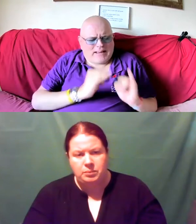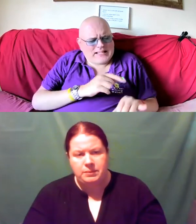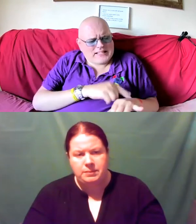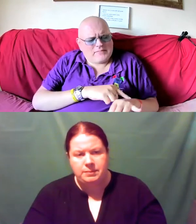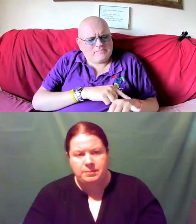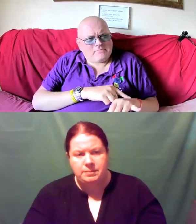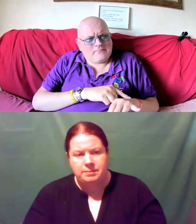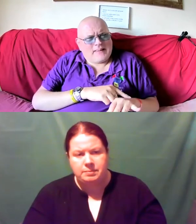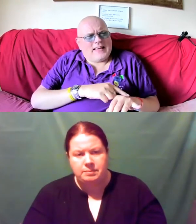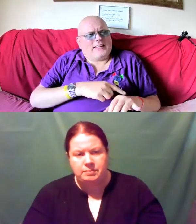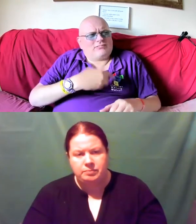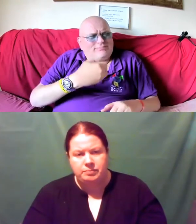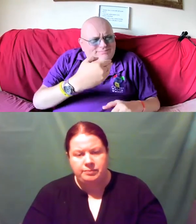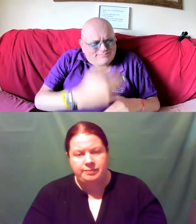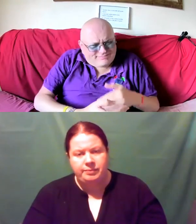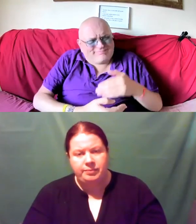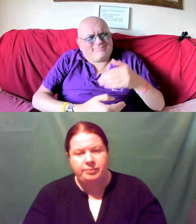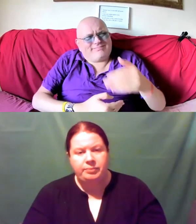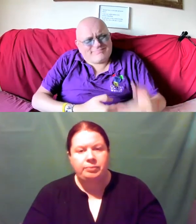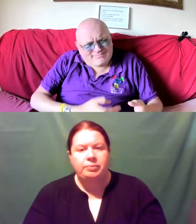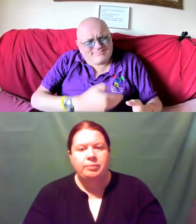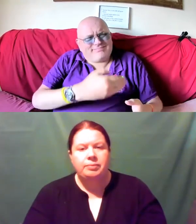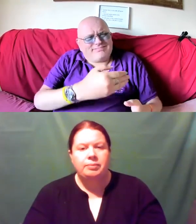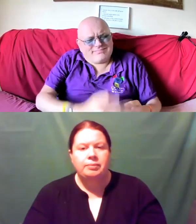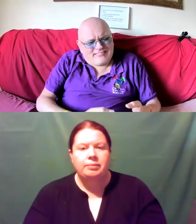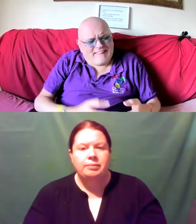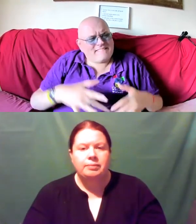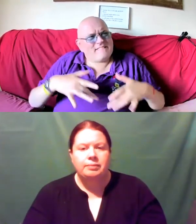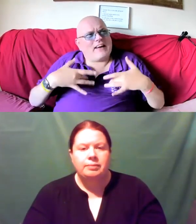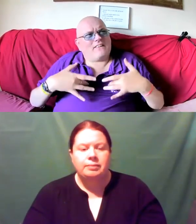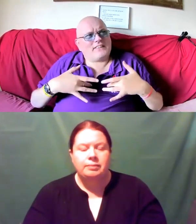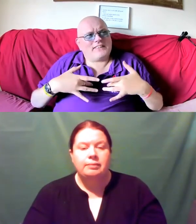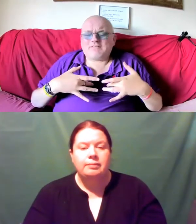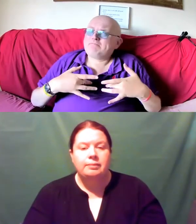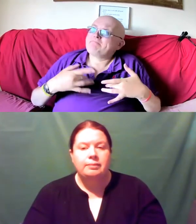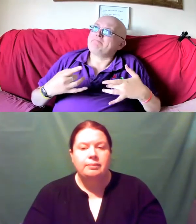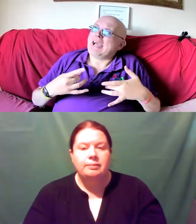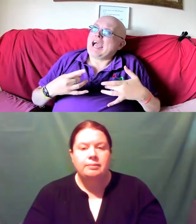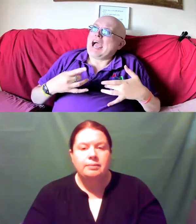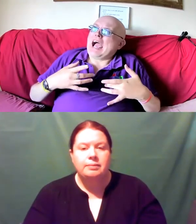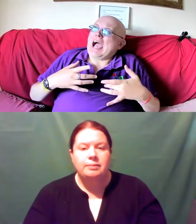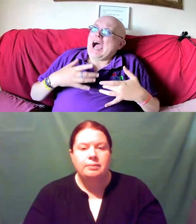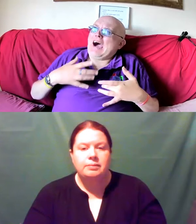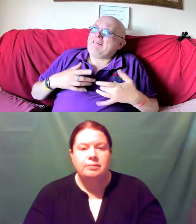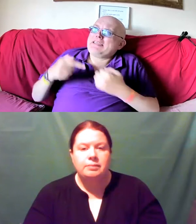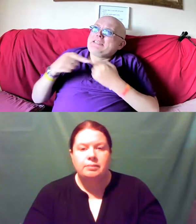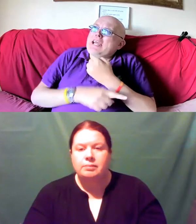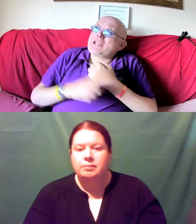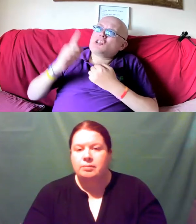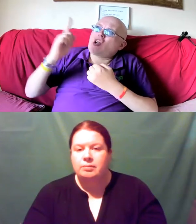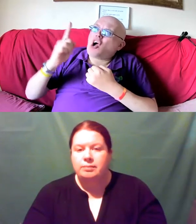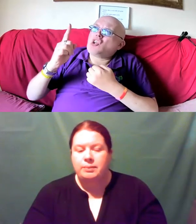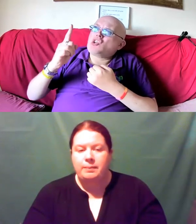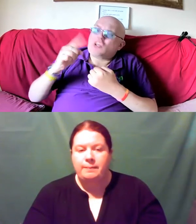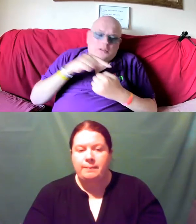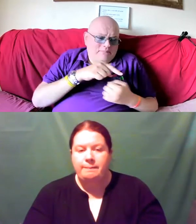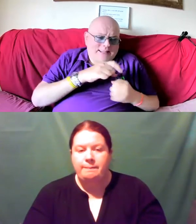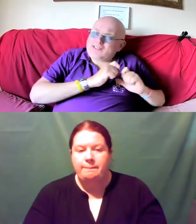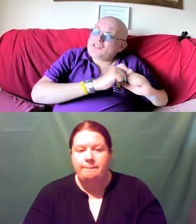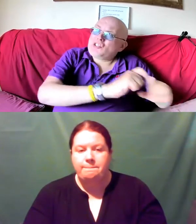I kind of pulled through, and in a sense I believed that I owed that to God. Okay. That because I'd pulled through that dark time, that somehow I